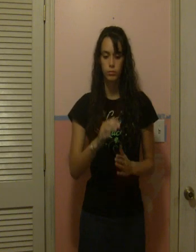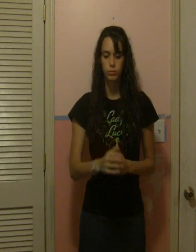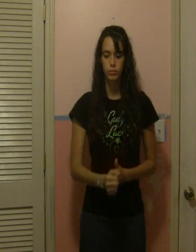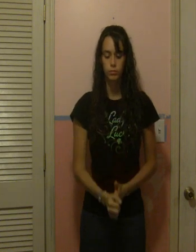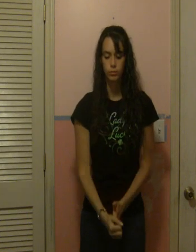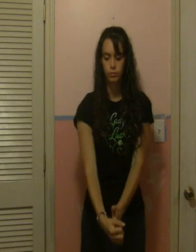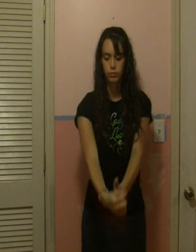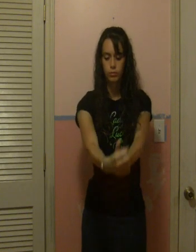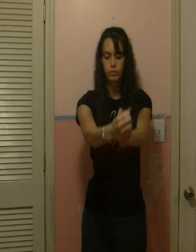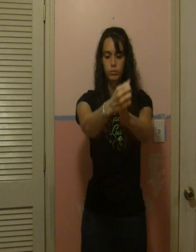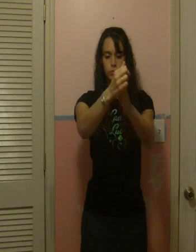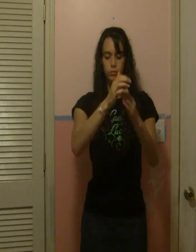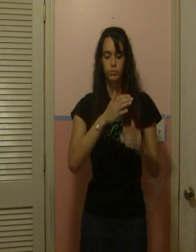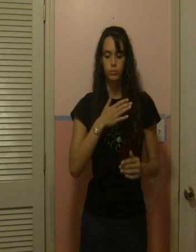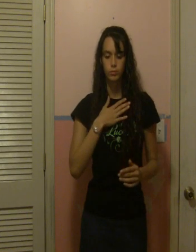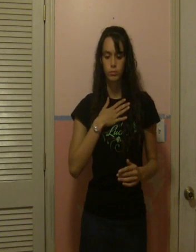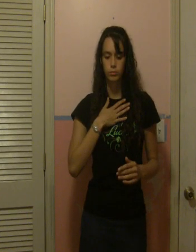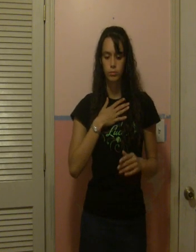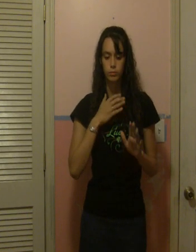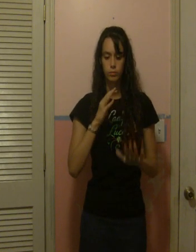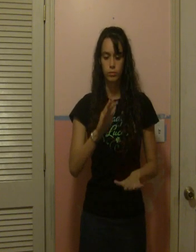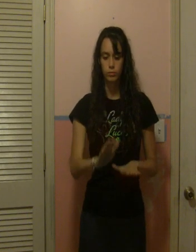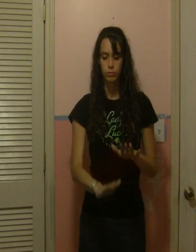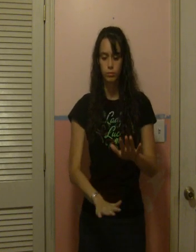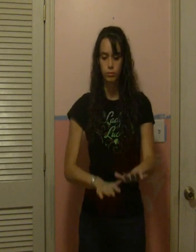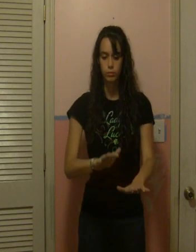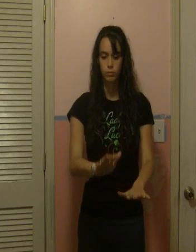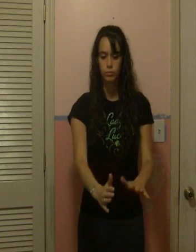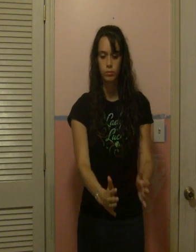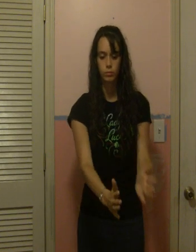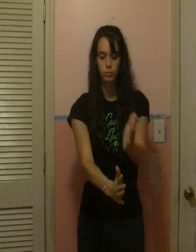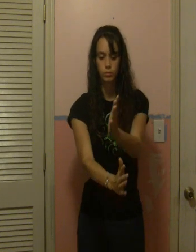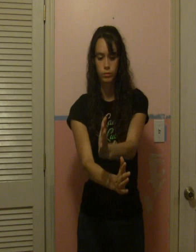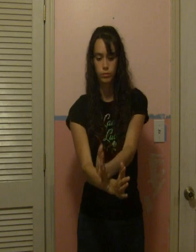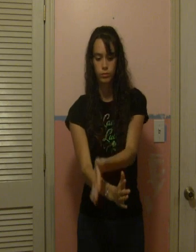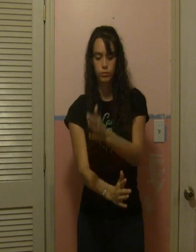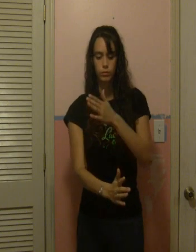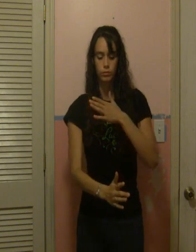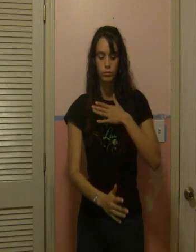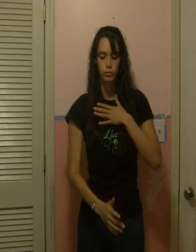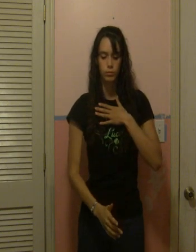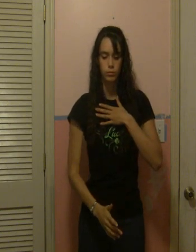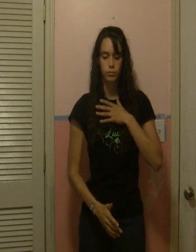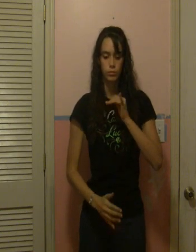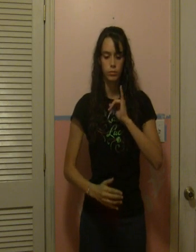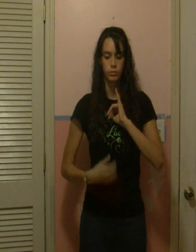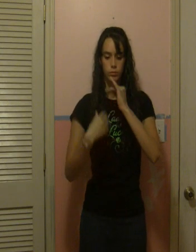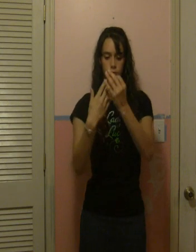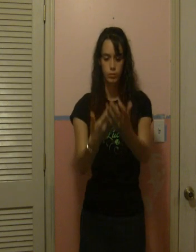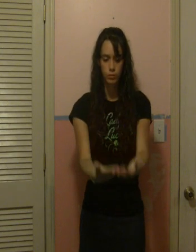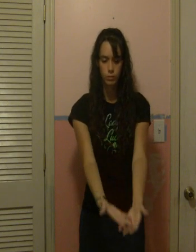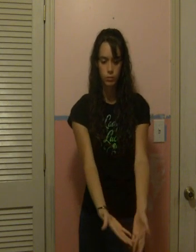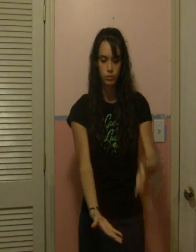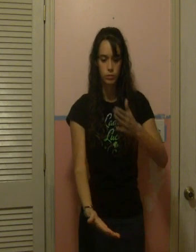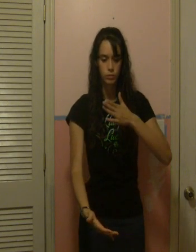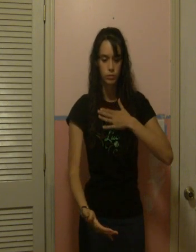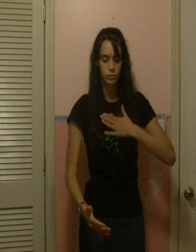I give